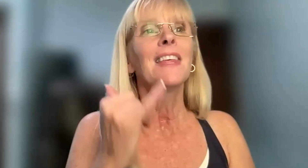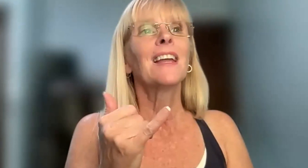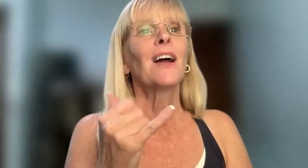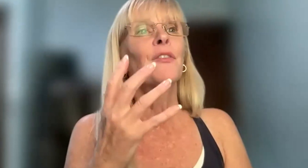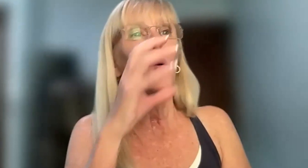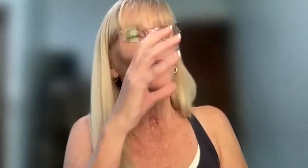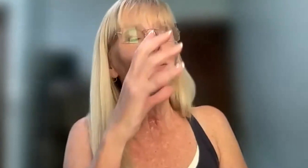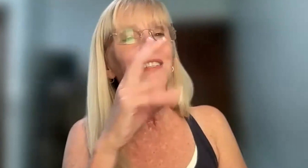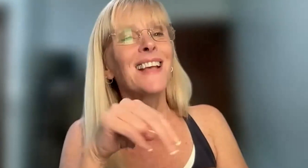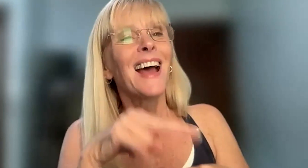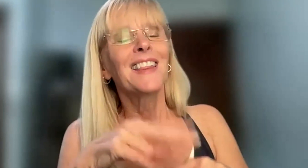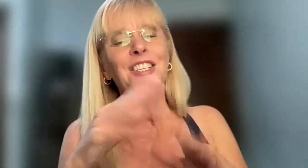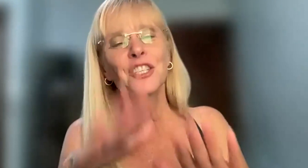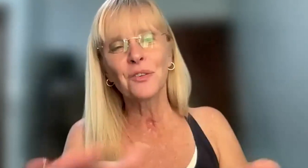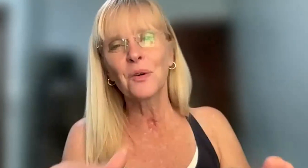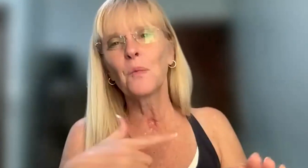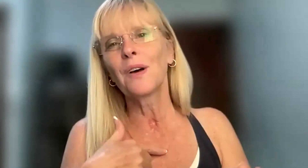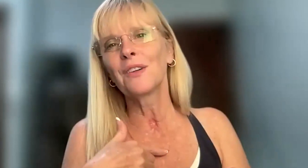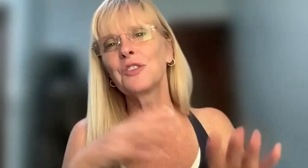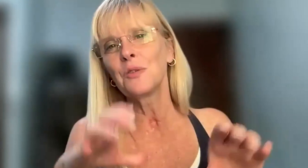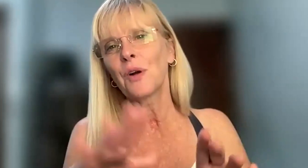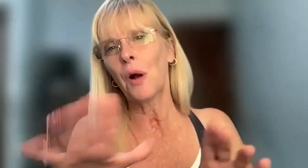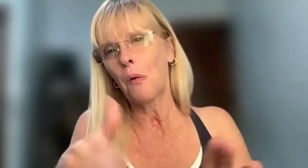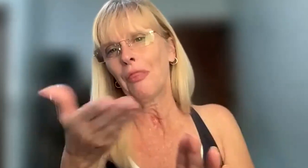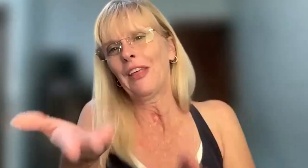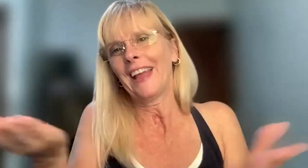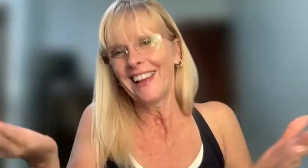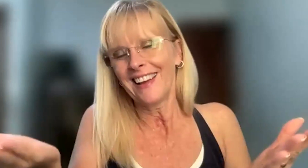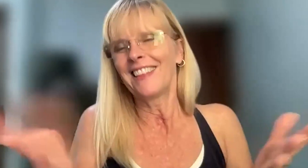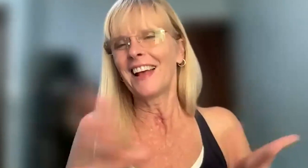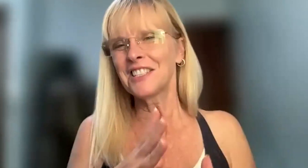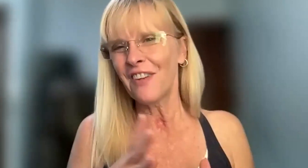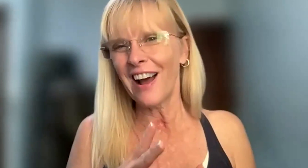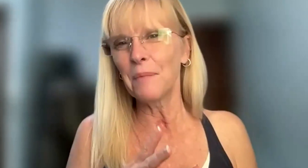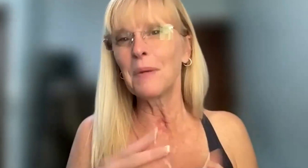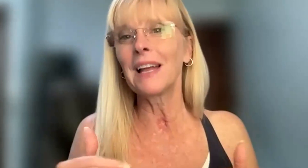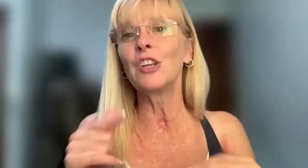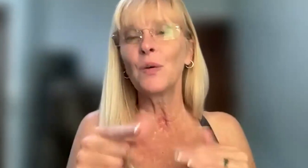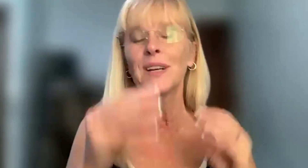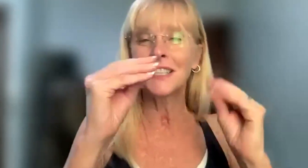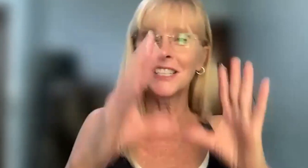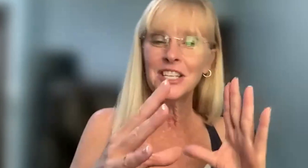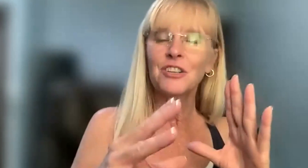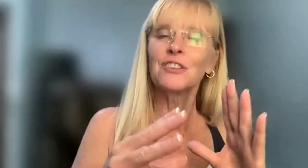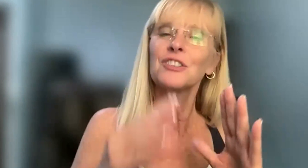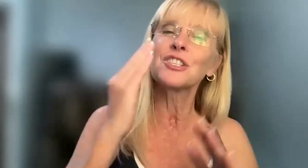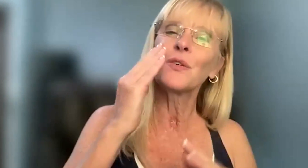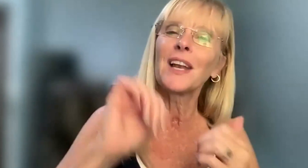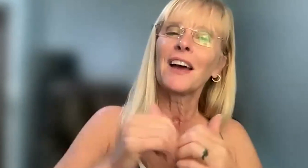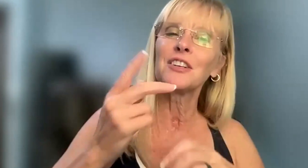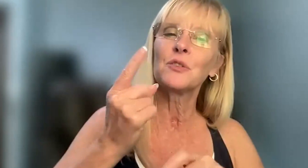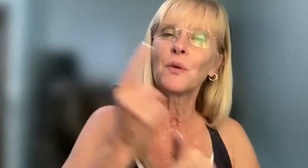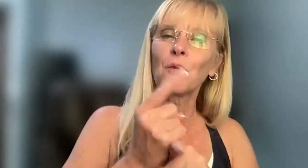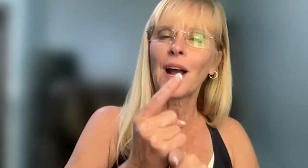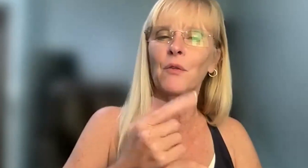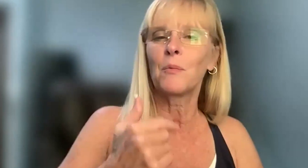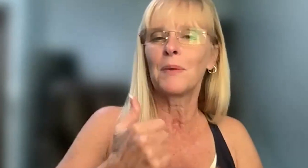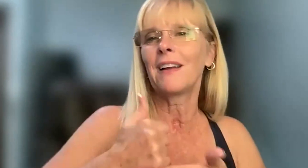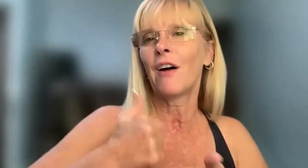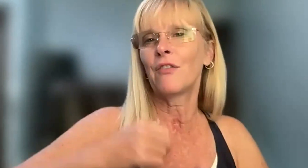then, of course, the children will do their own thing, and that's fine. But you as a teacher, just knowing how to do it right will be helpful